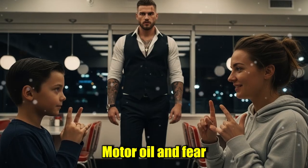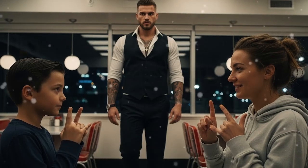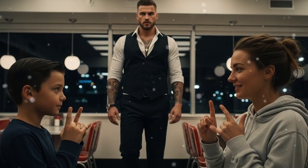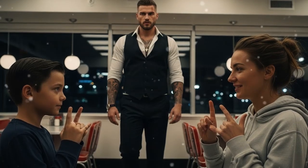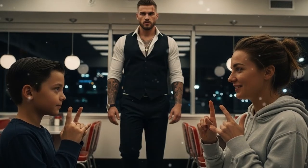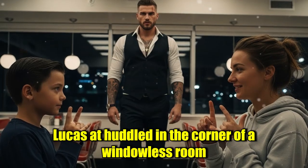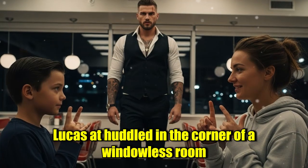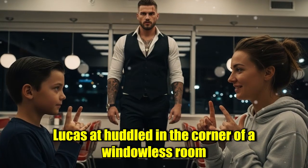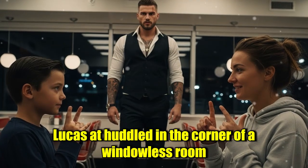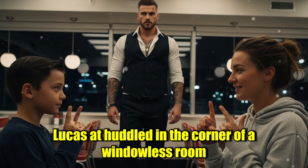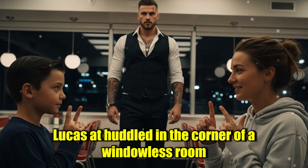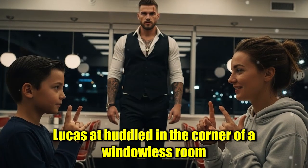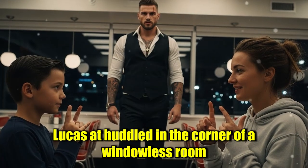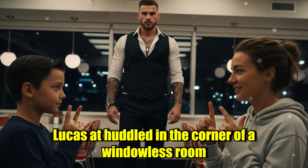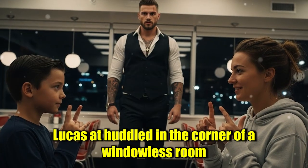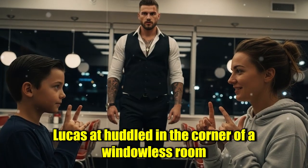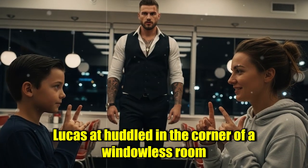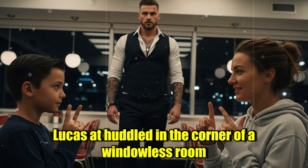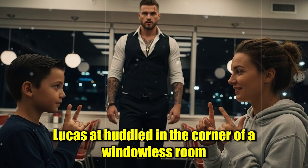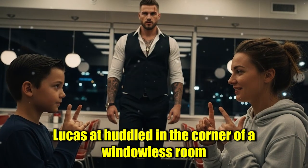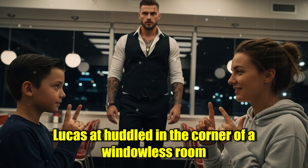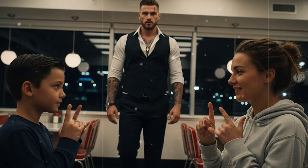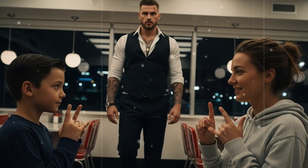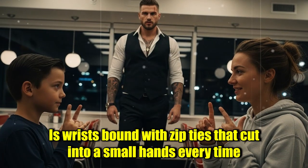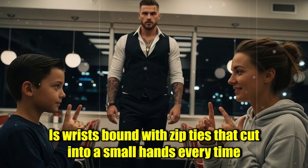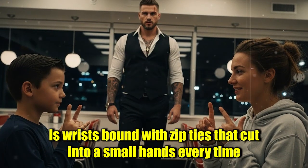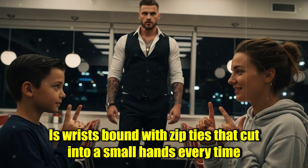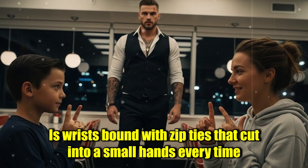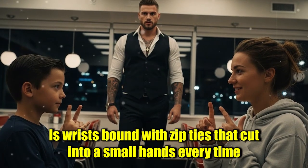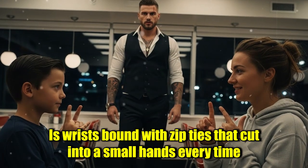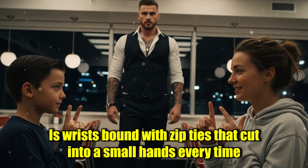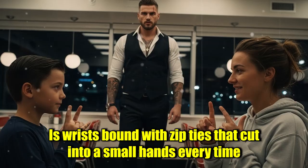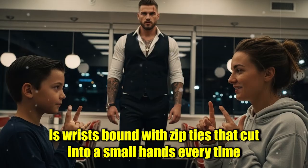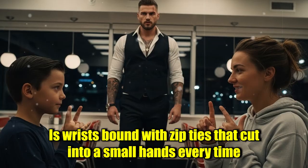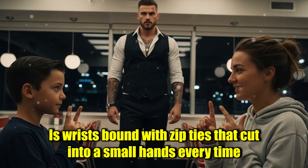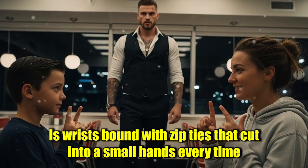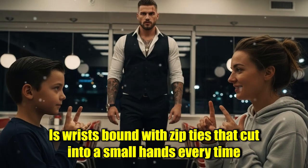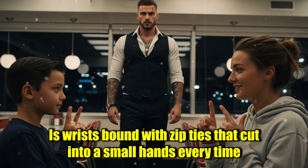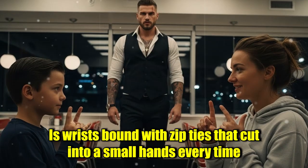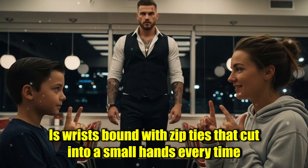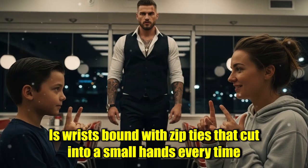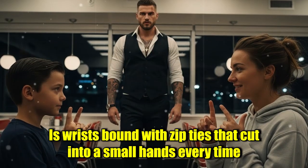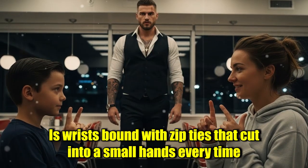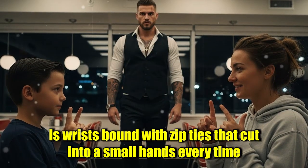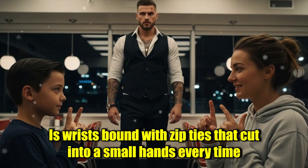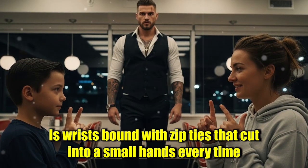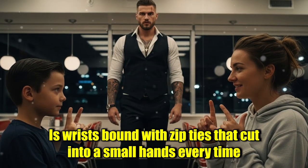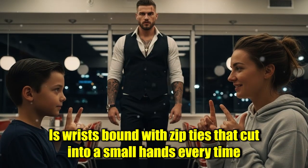fear. Luca sat huddled in the corner of a windowless room, his wrists bound with zip ties that cut into his small hands every